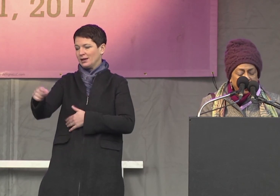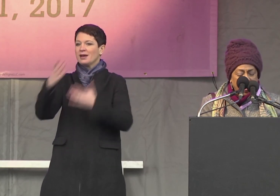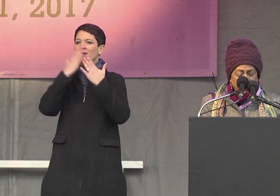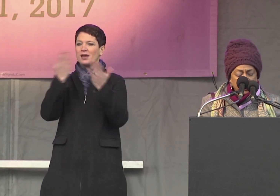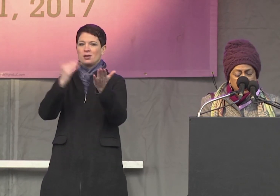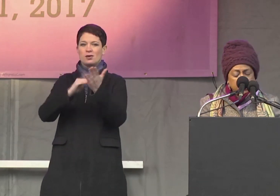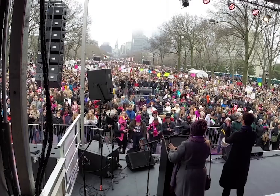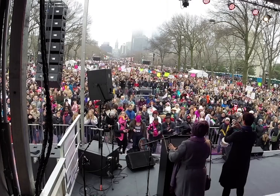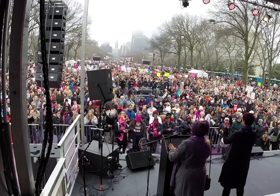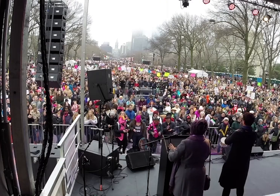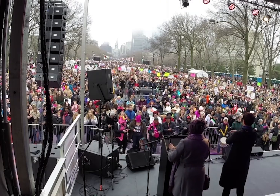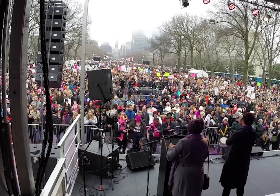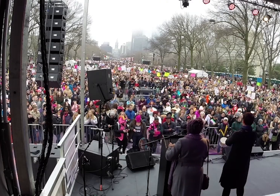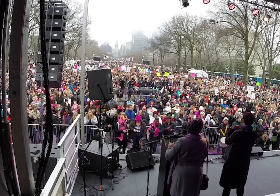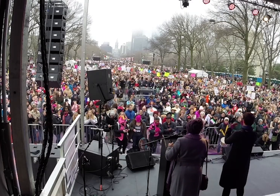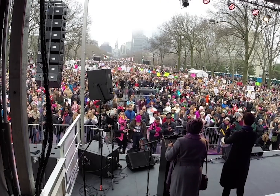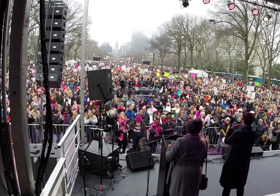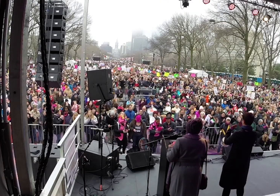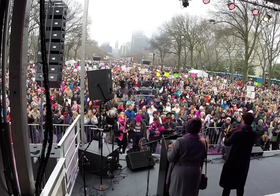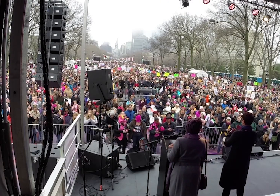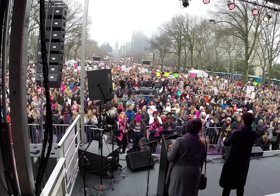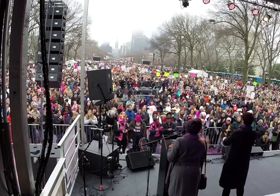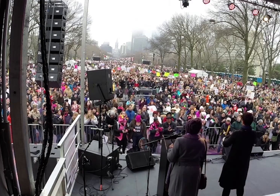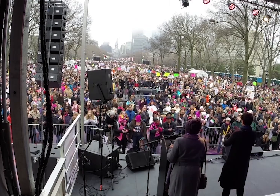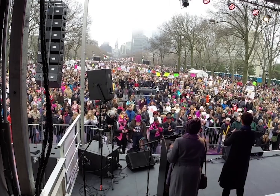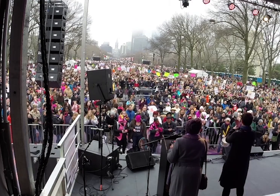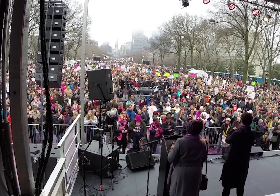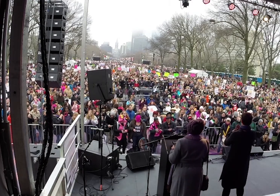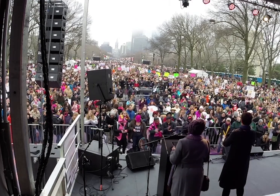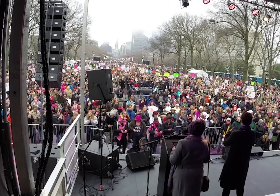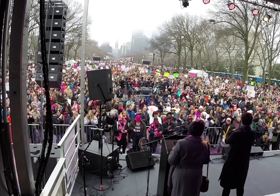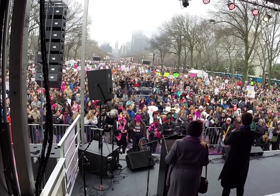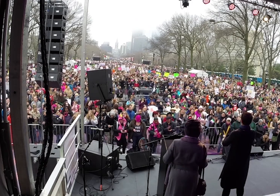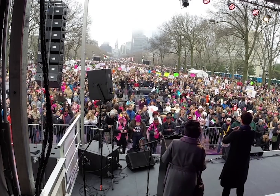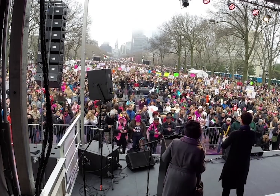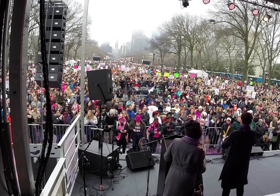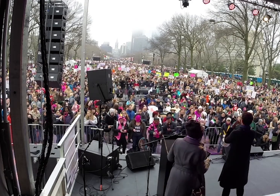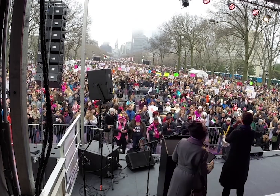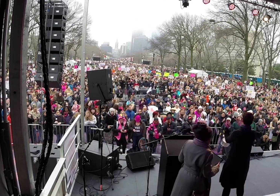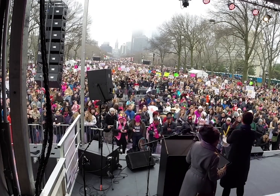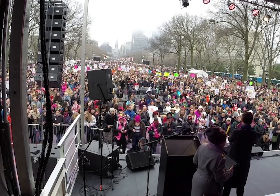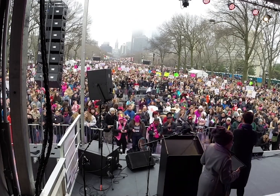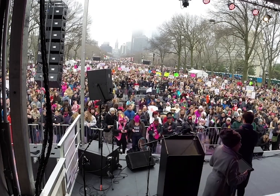Thanks again for the opportunity to share my passion and my thoughts. Thank you.